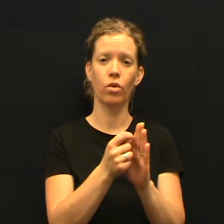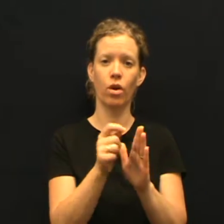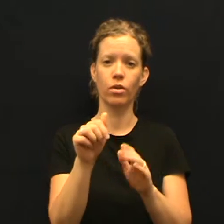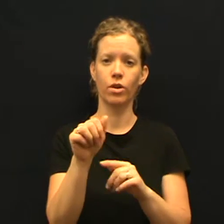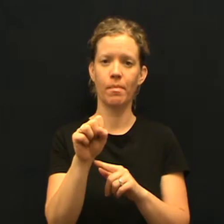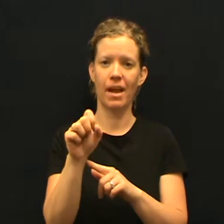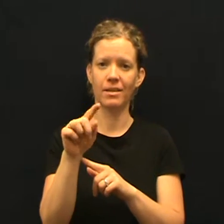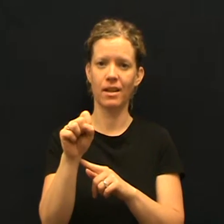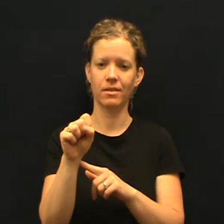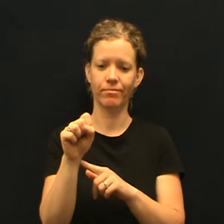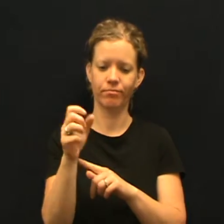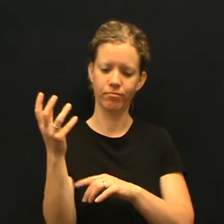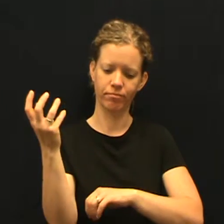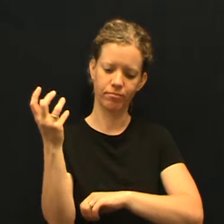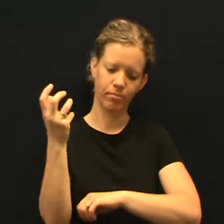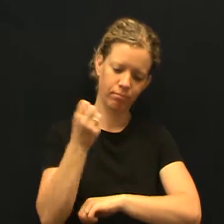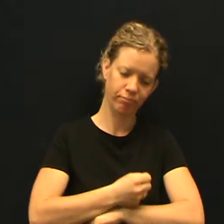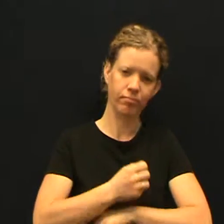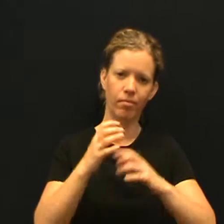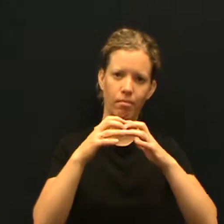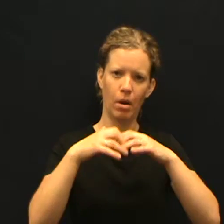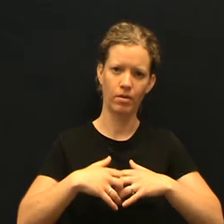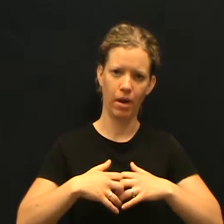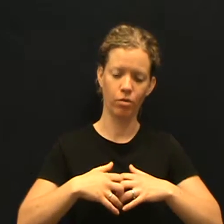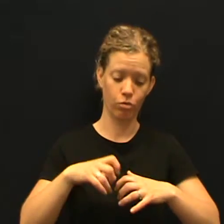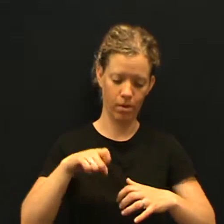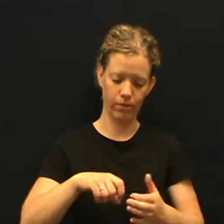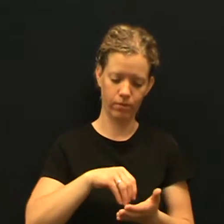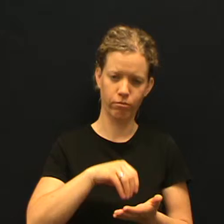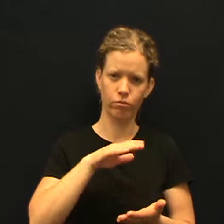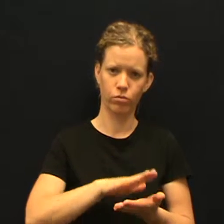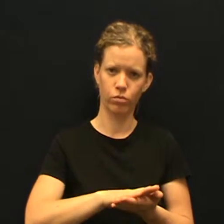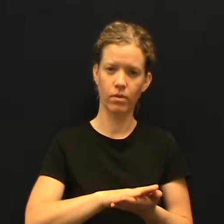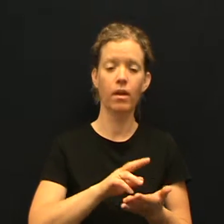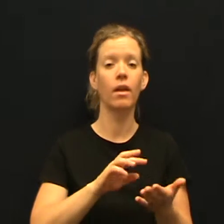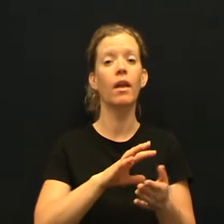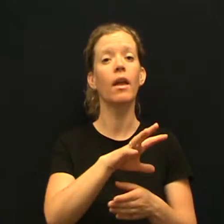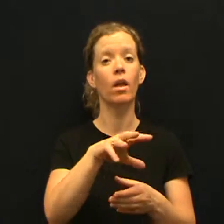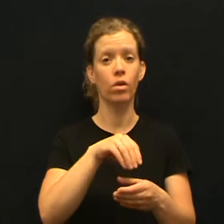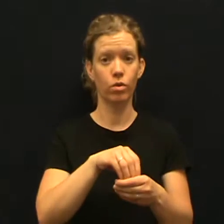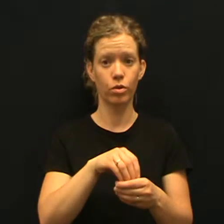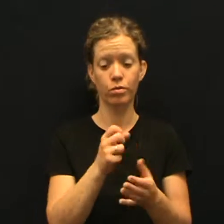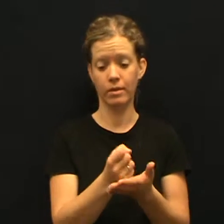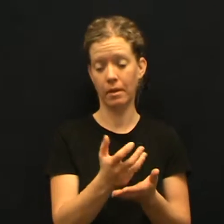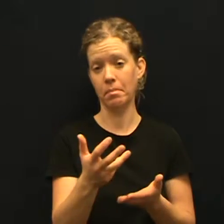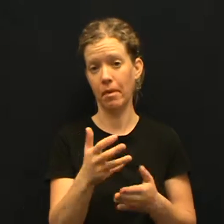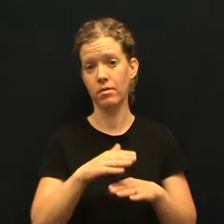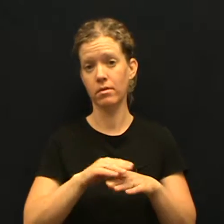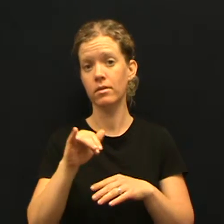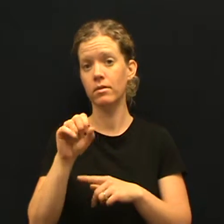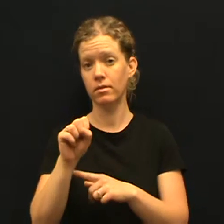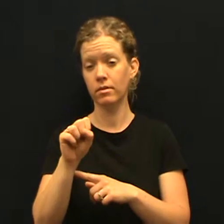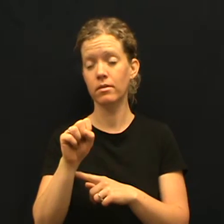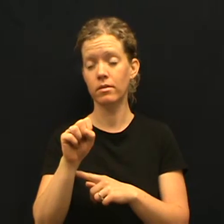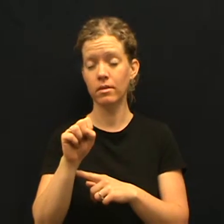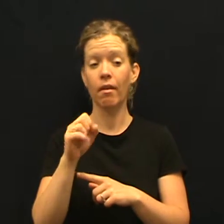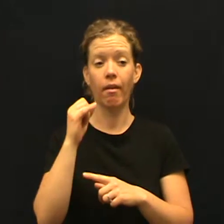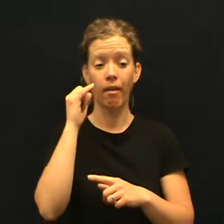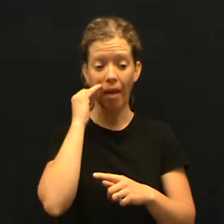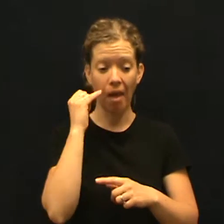impaired, we have to write it down, which includes an expense in our income statement. If that were to happen, that would